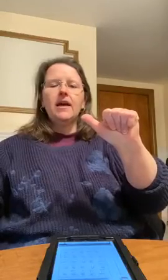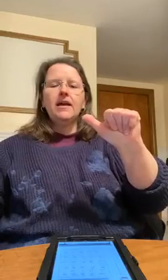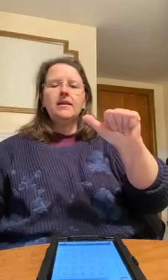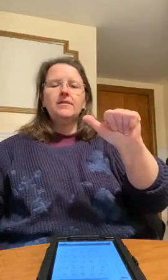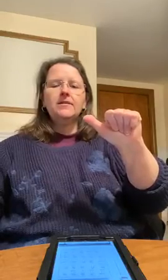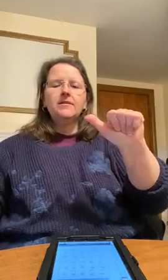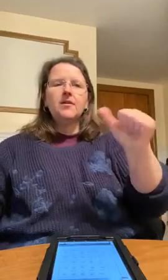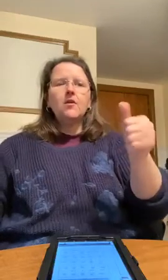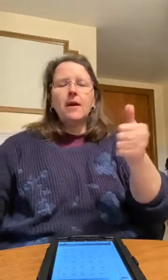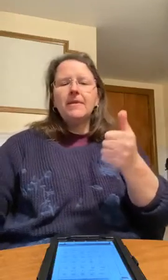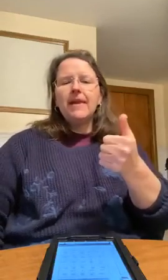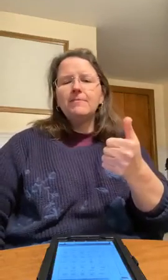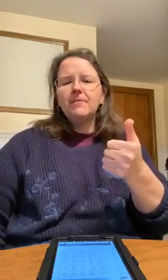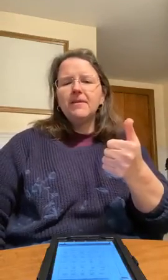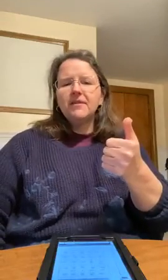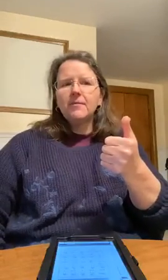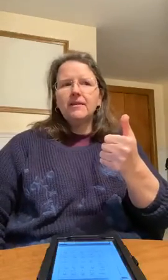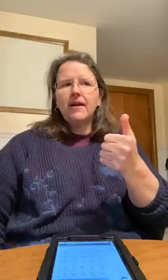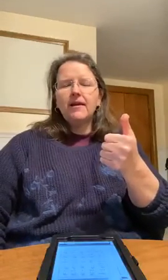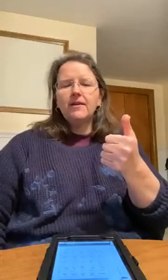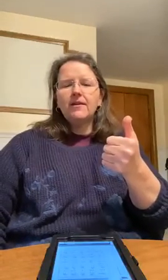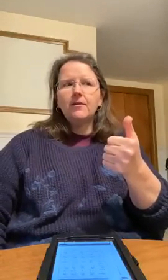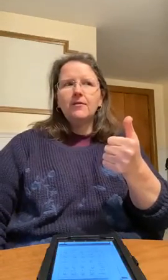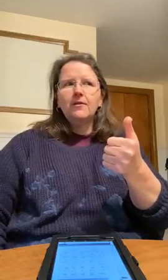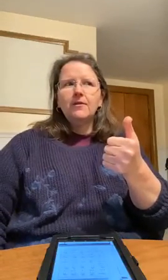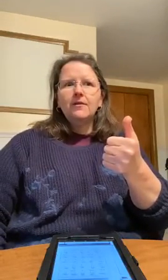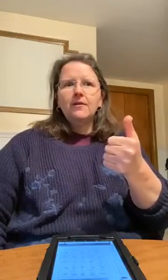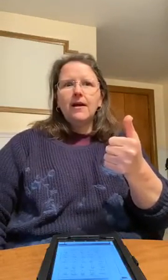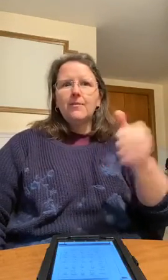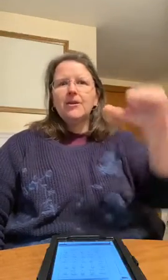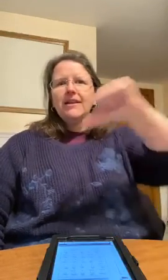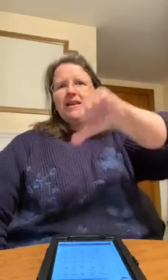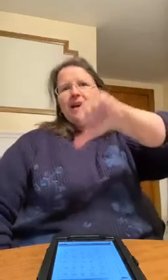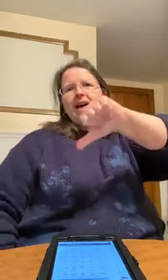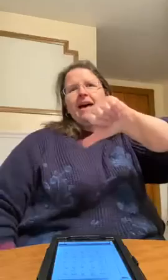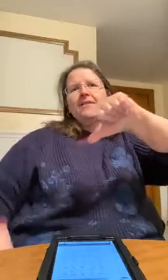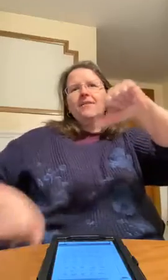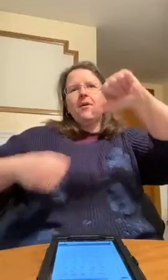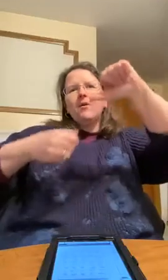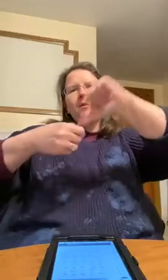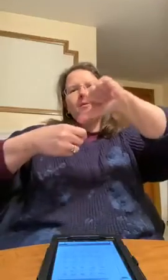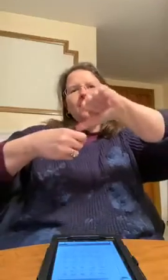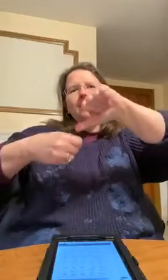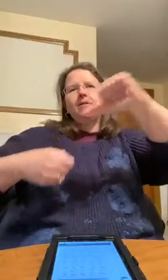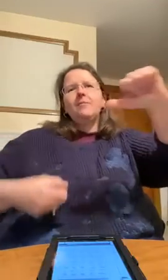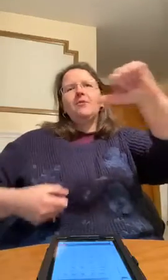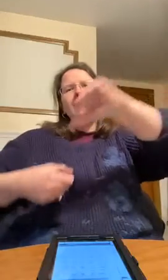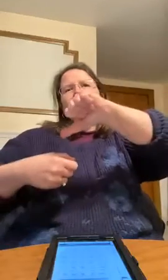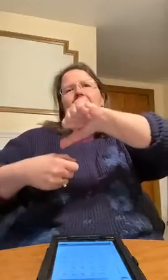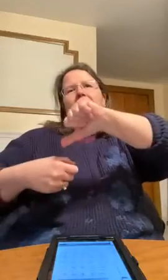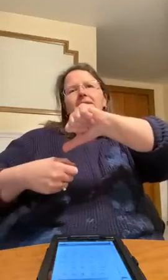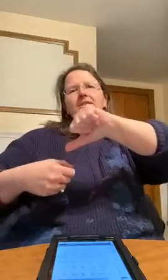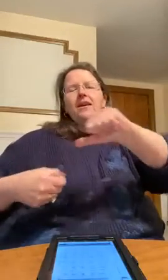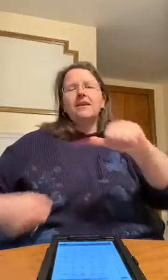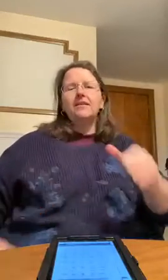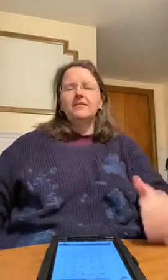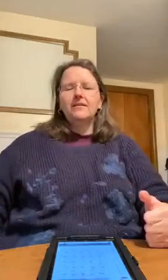And so, I mean, that might be something like, I'm going to get gas, so, I'm putting gas in the tank. All